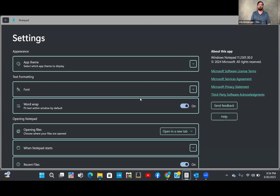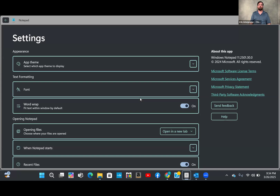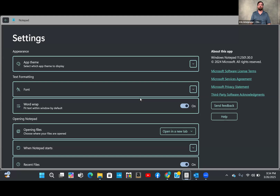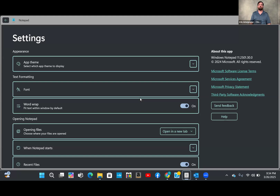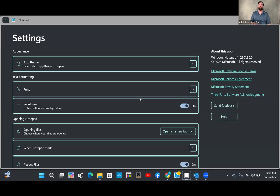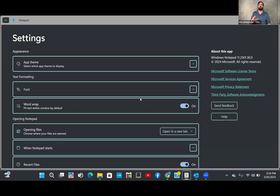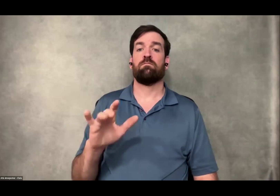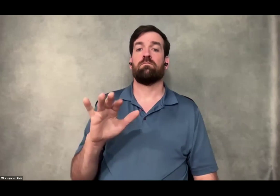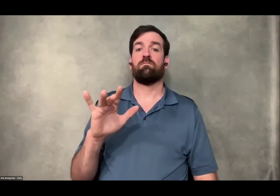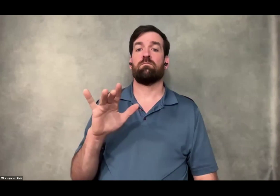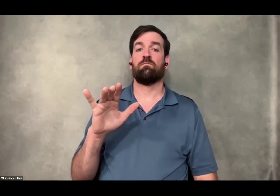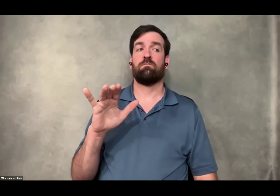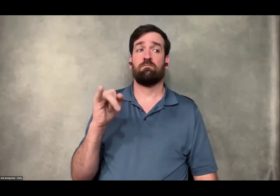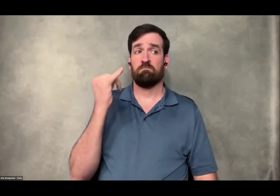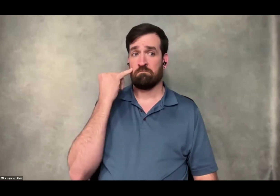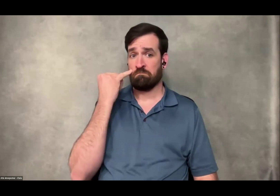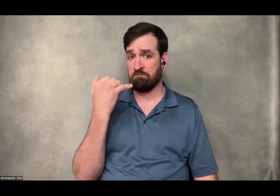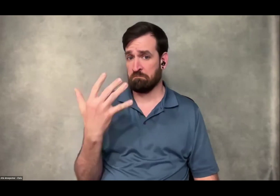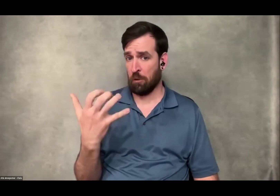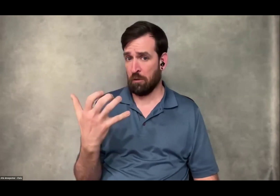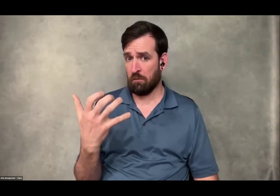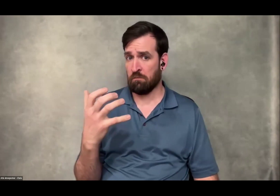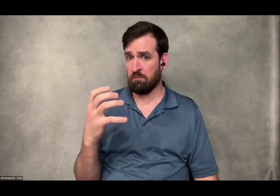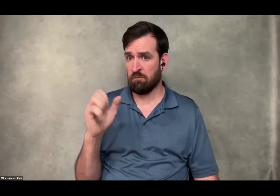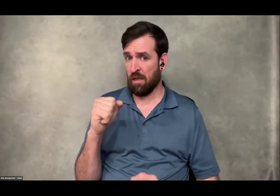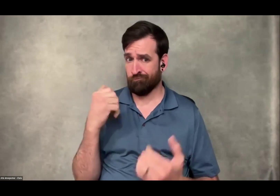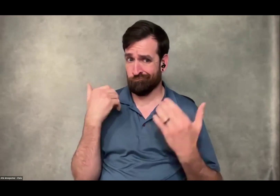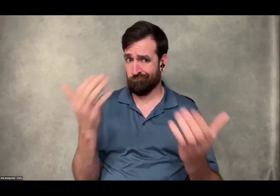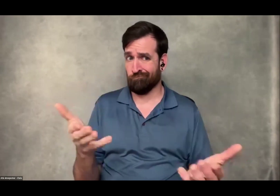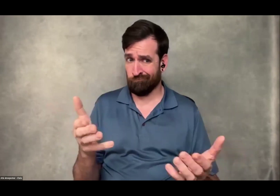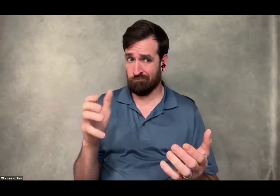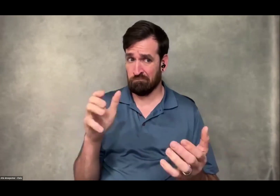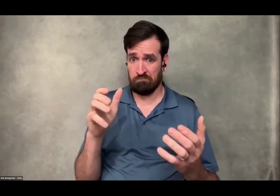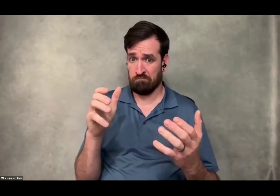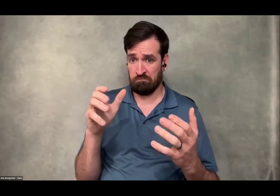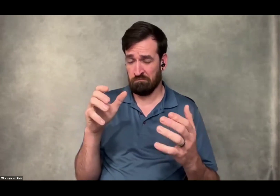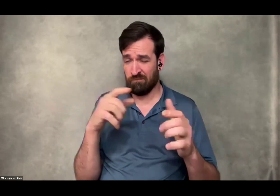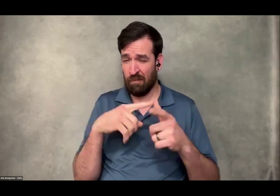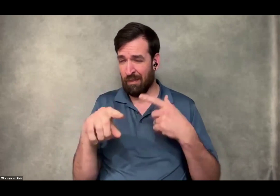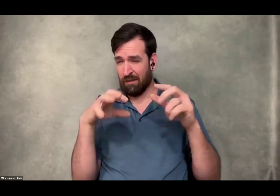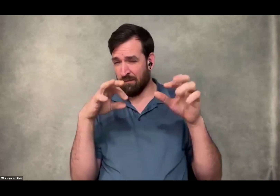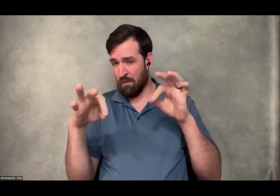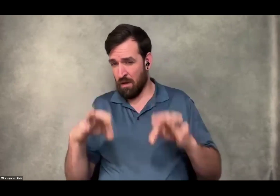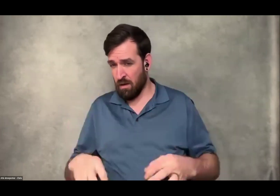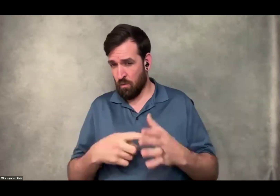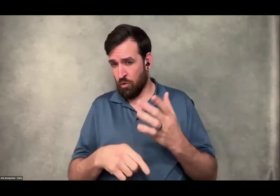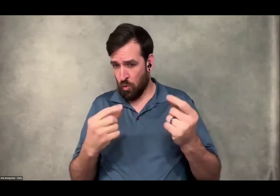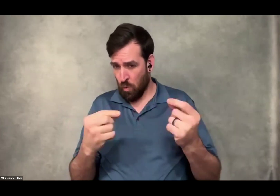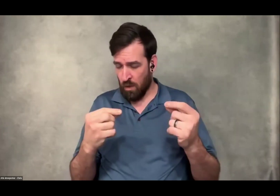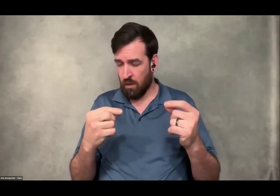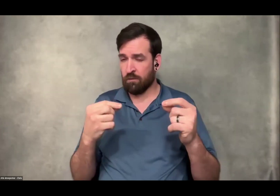Yeah, so if you'd like, you can go with it the way it is and just kind of explain what you're doing and walk through the